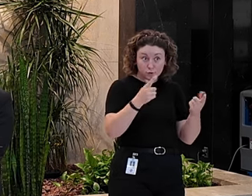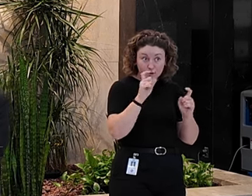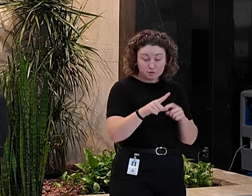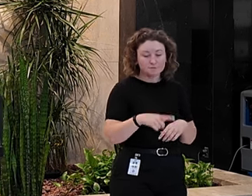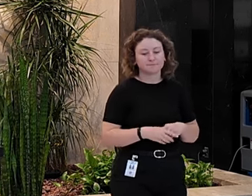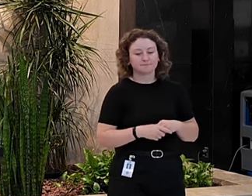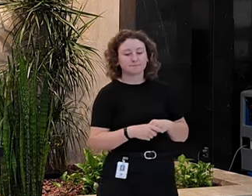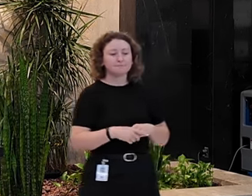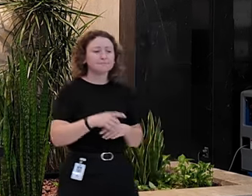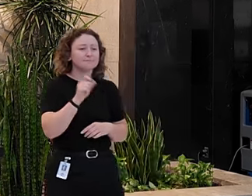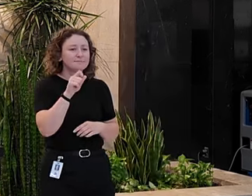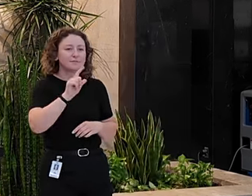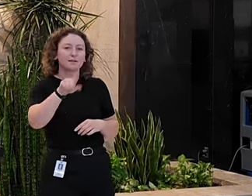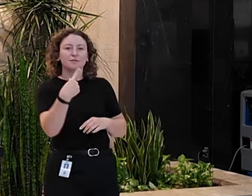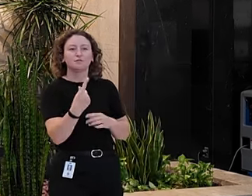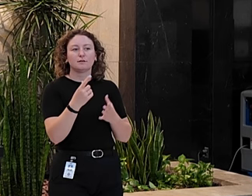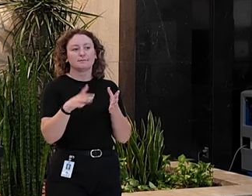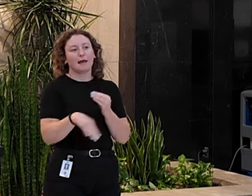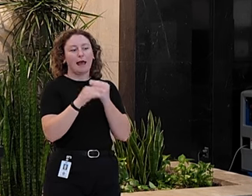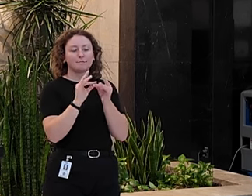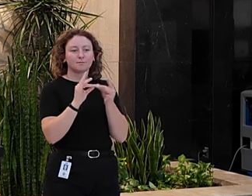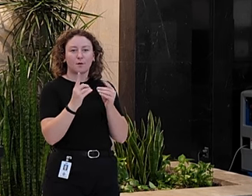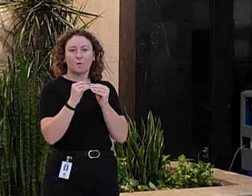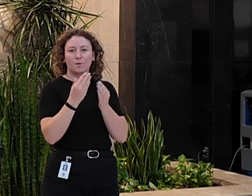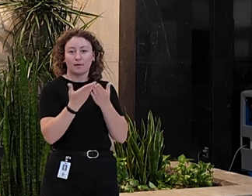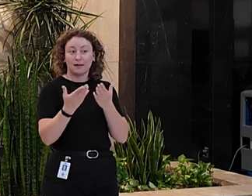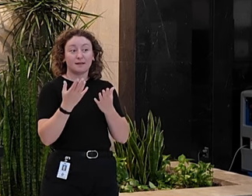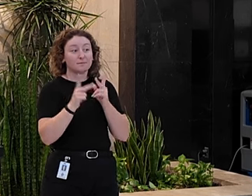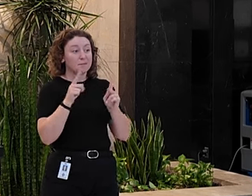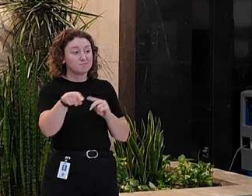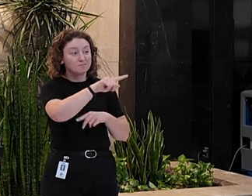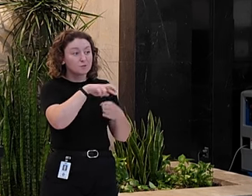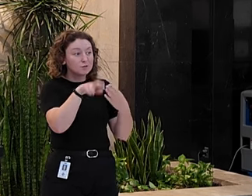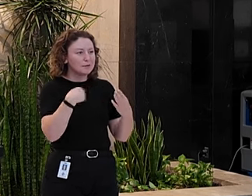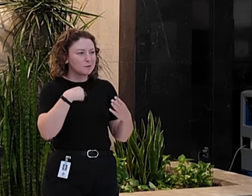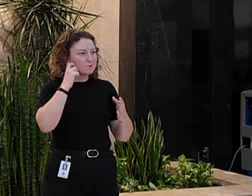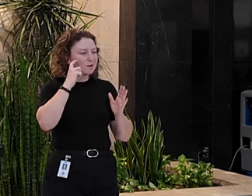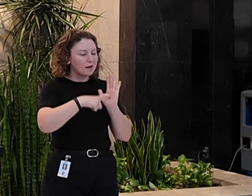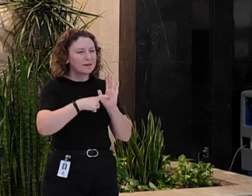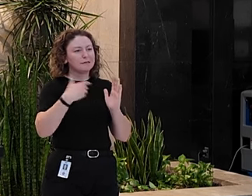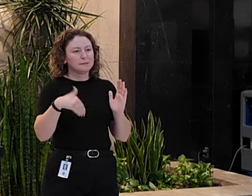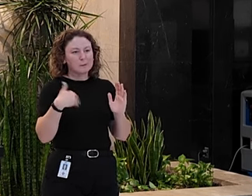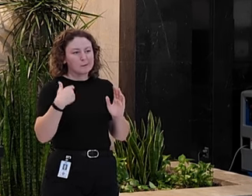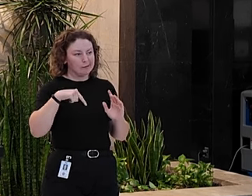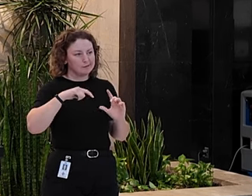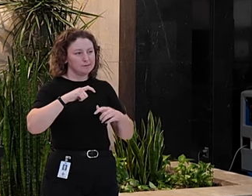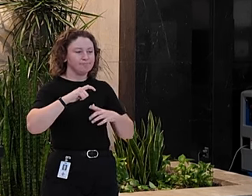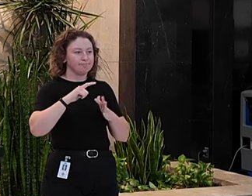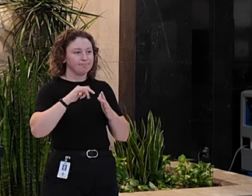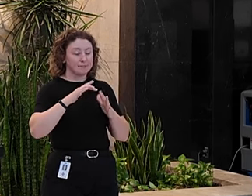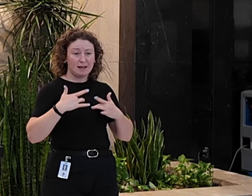Yeah, I'll just say one more thing, which is to the people of Richmond, we recognize that this has been a really